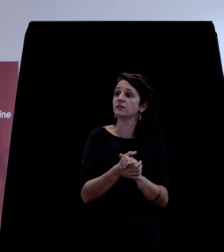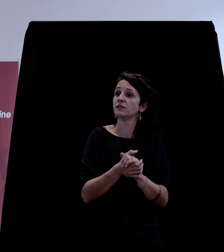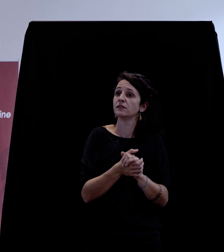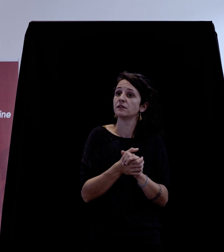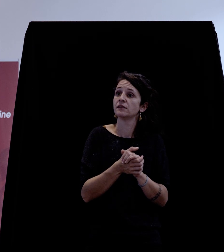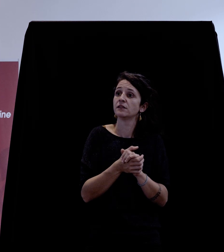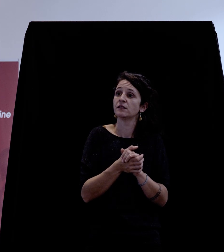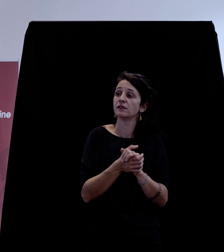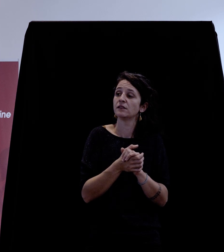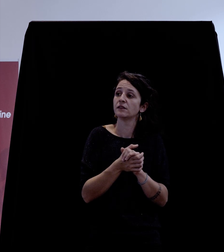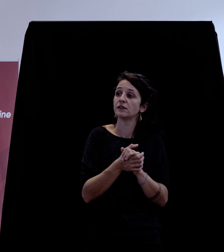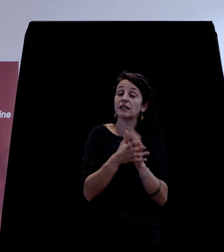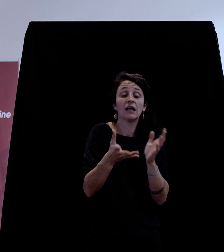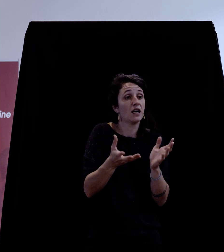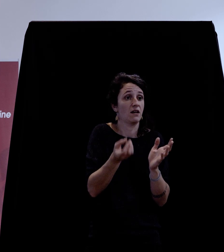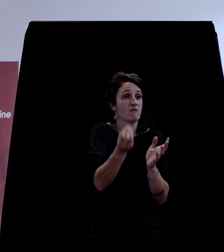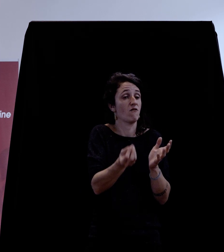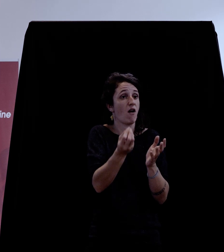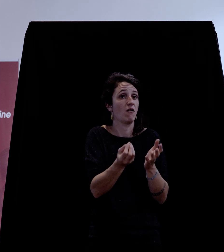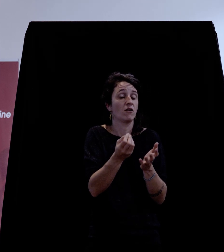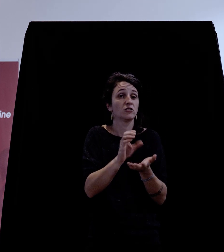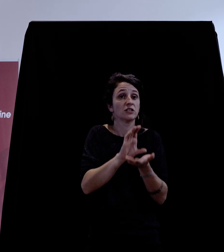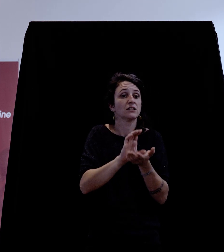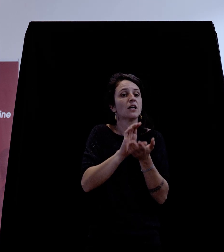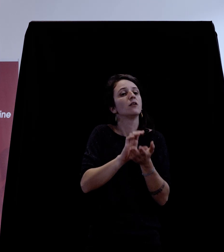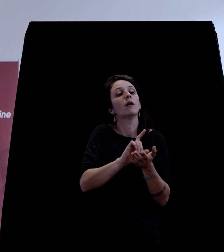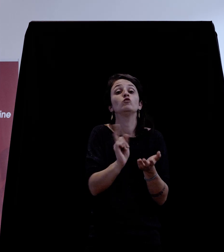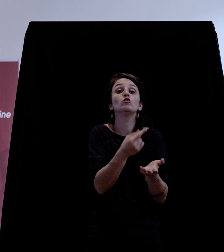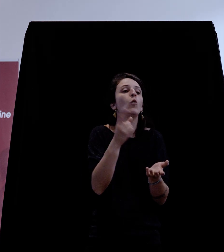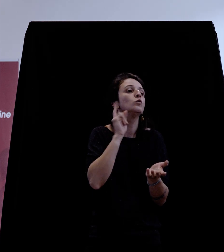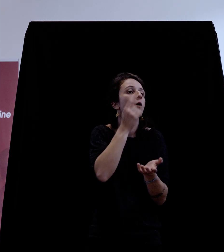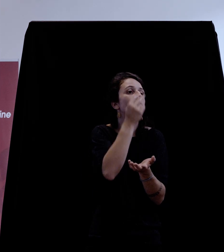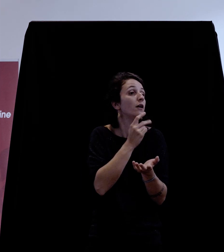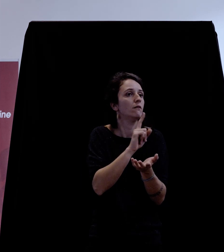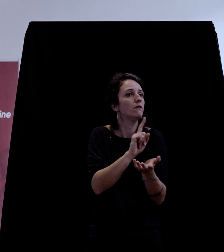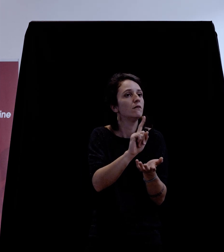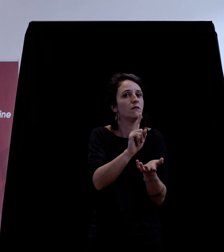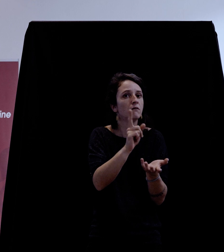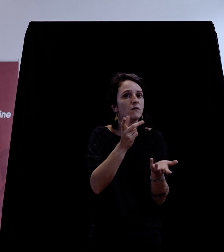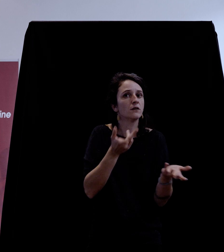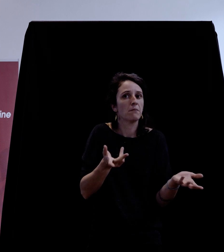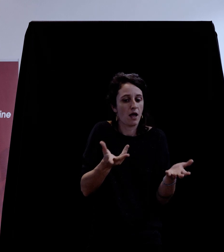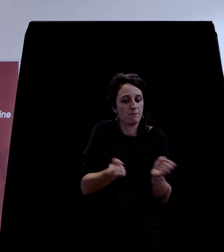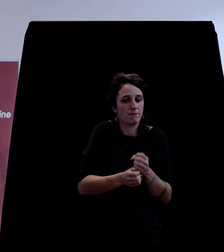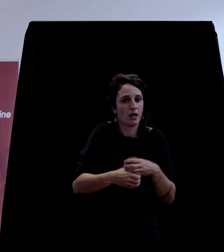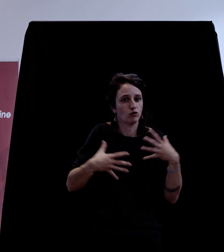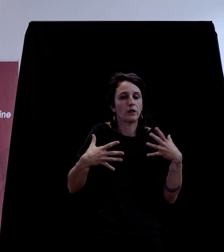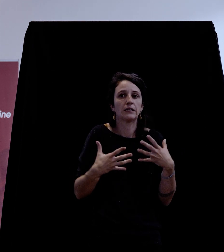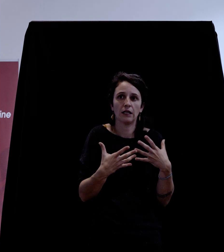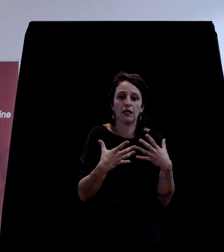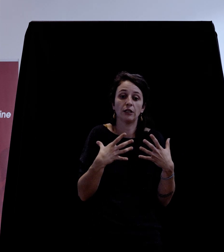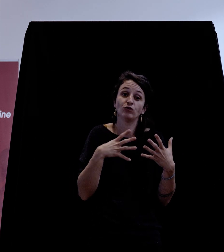deafblind, but the vast majority are impaired in vision and hearing to a certain extent. You